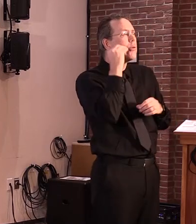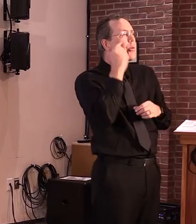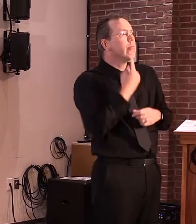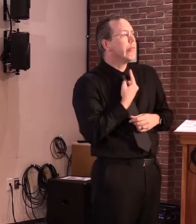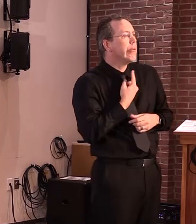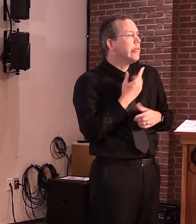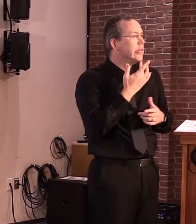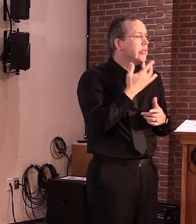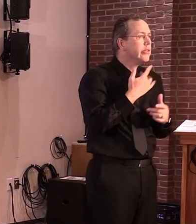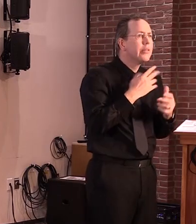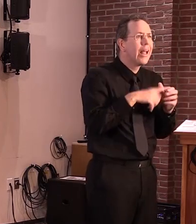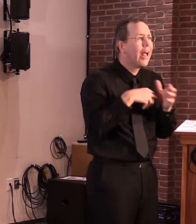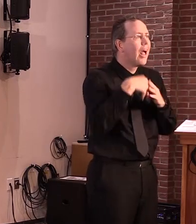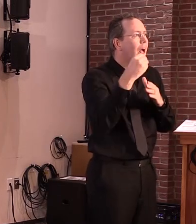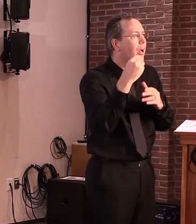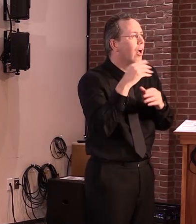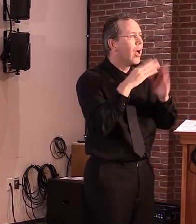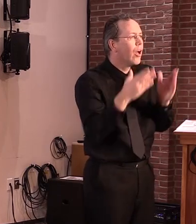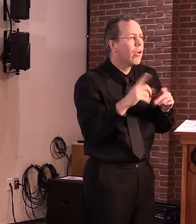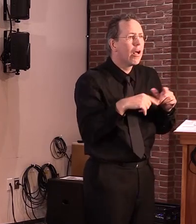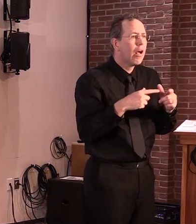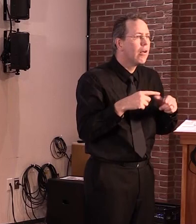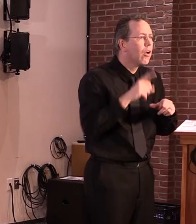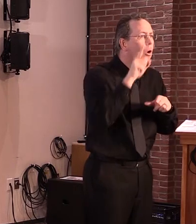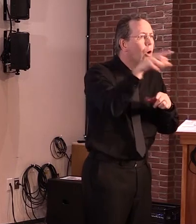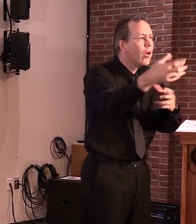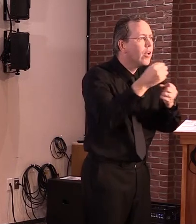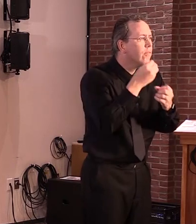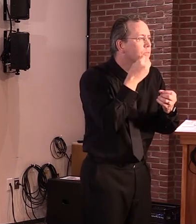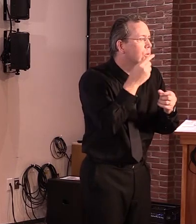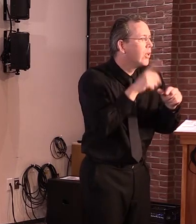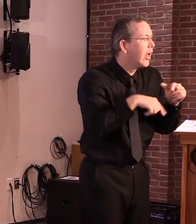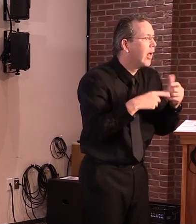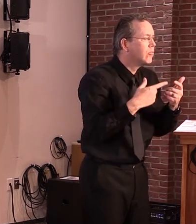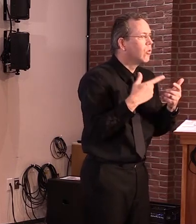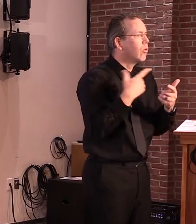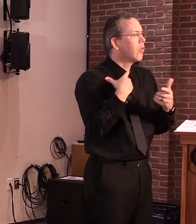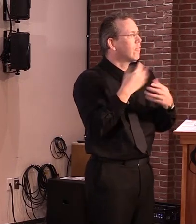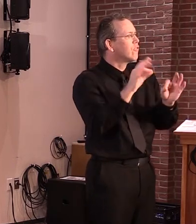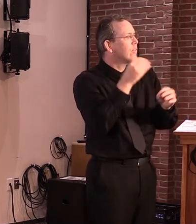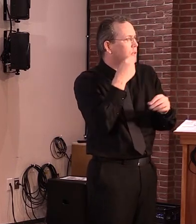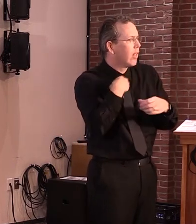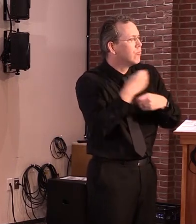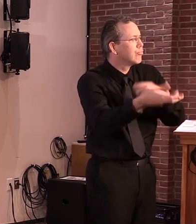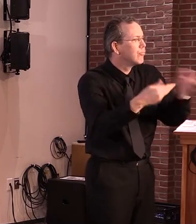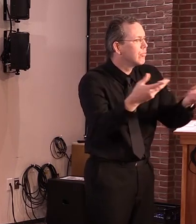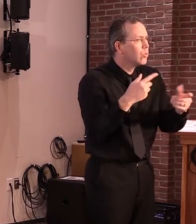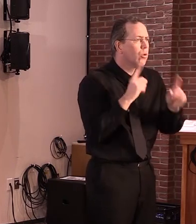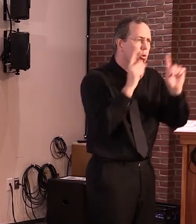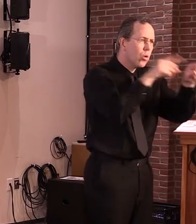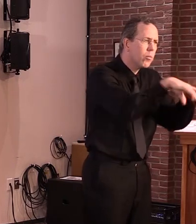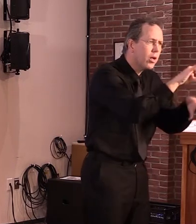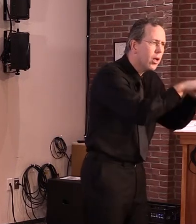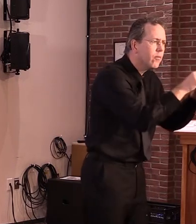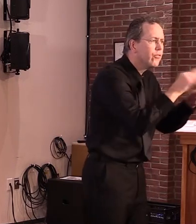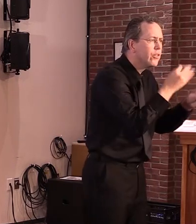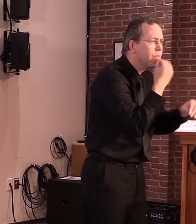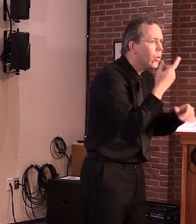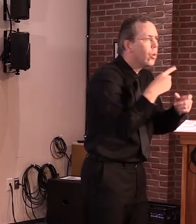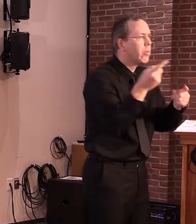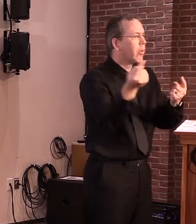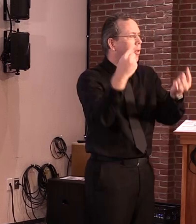availability to go to one of these places of distribution is another thing we got to pay attention to.